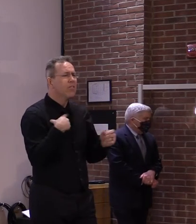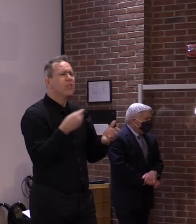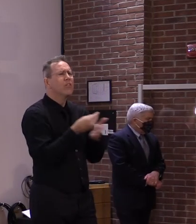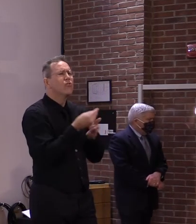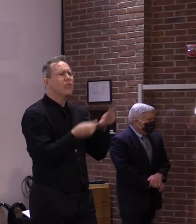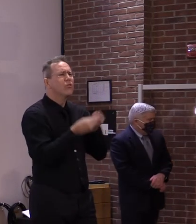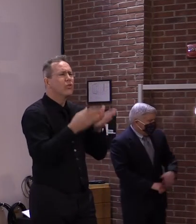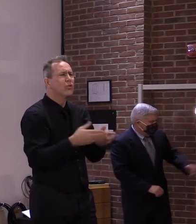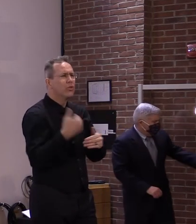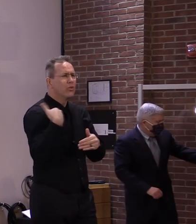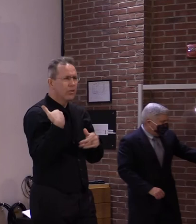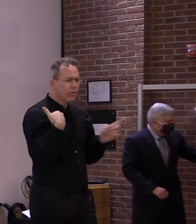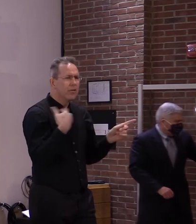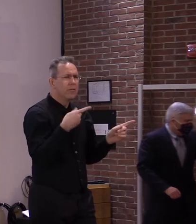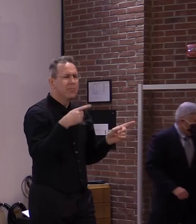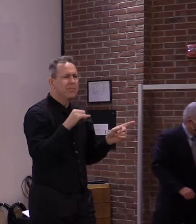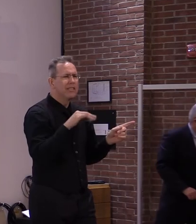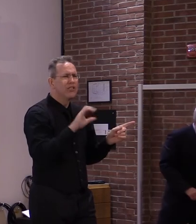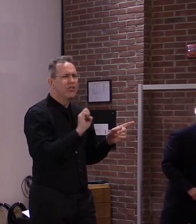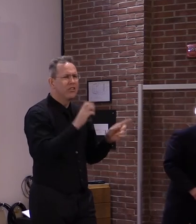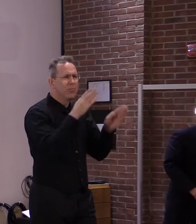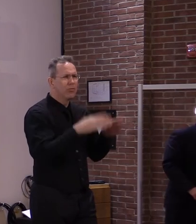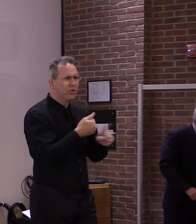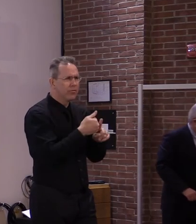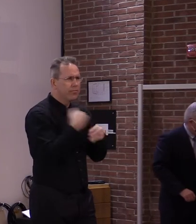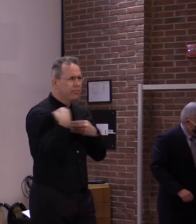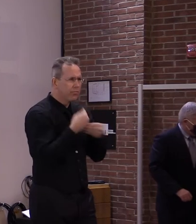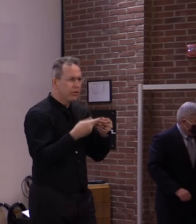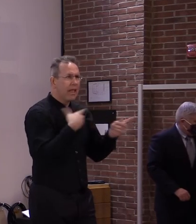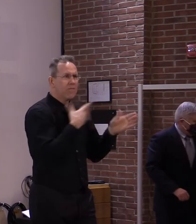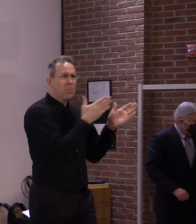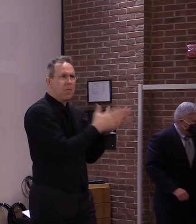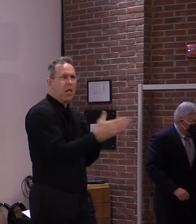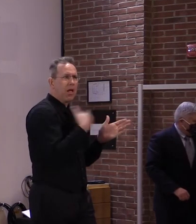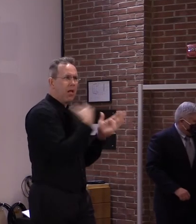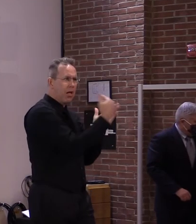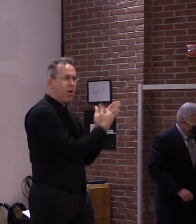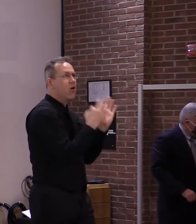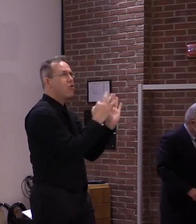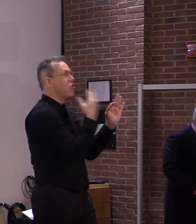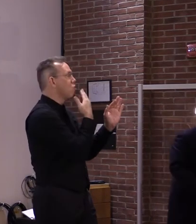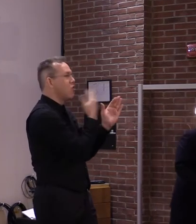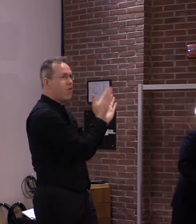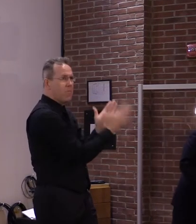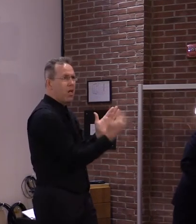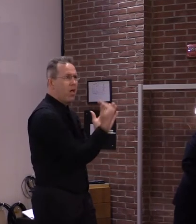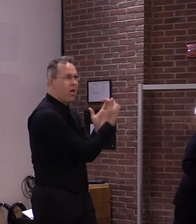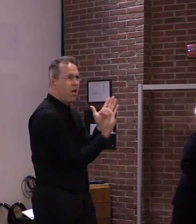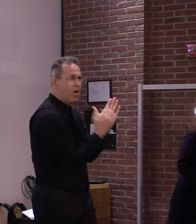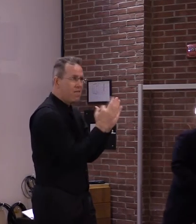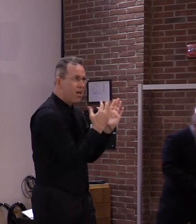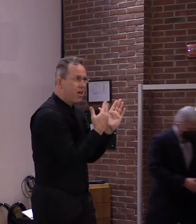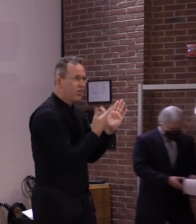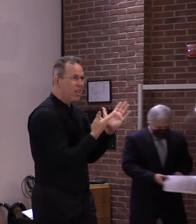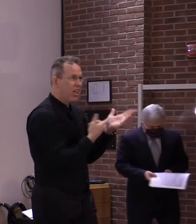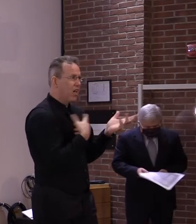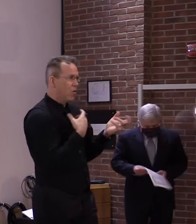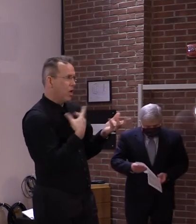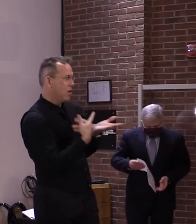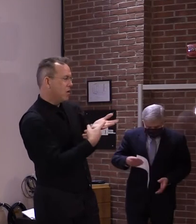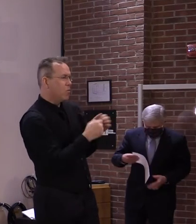upon all of us to work on that plan we don't have to come up with our own we'll we're an active participant will be at the